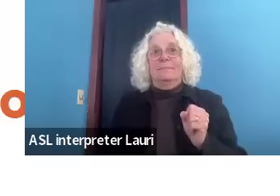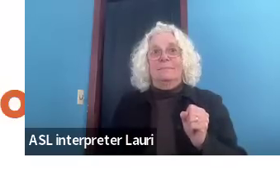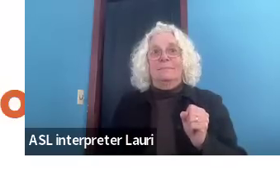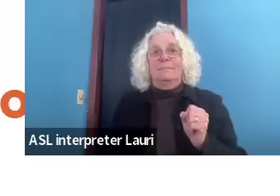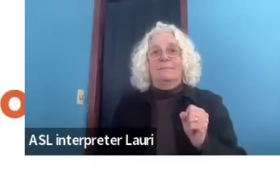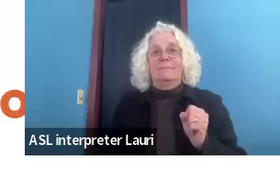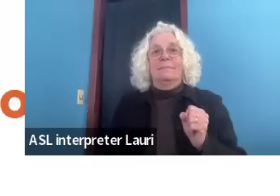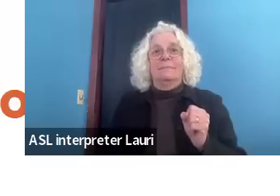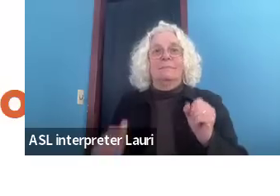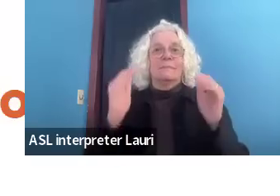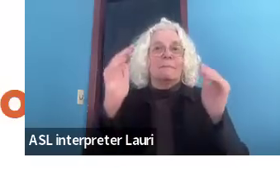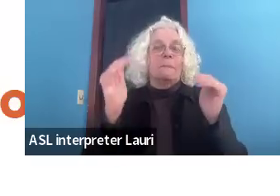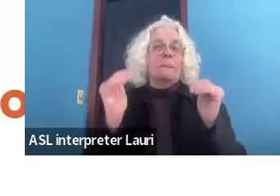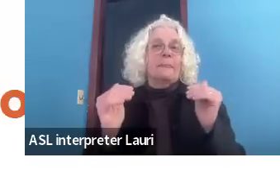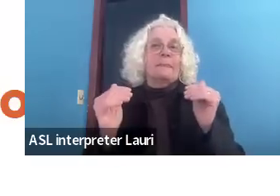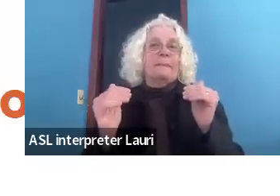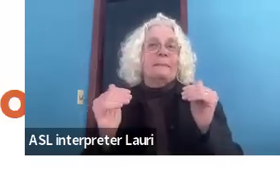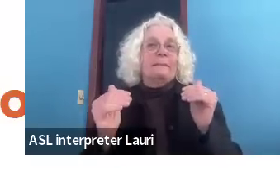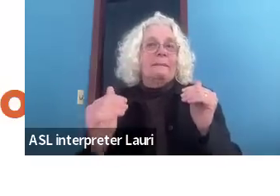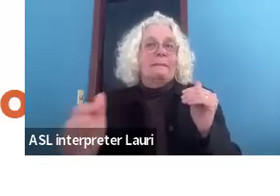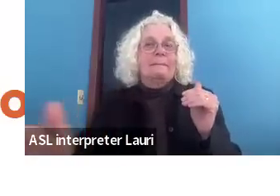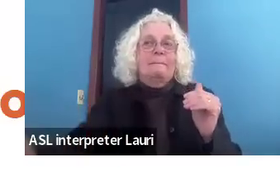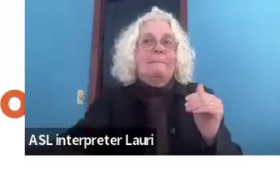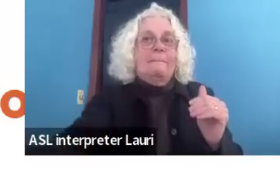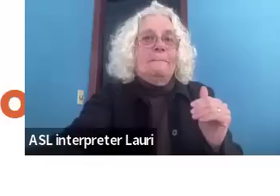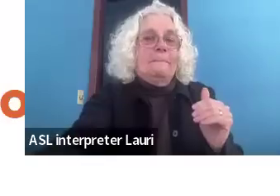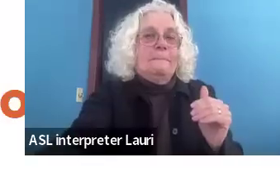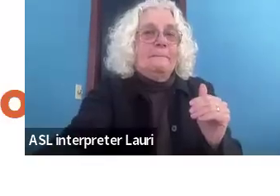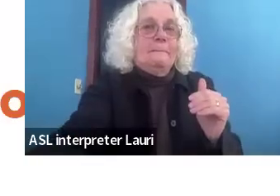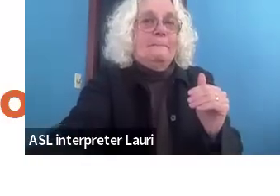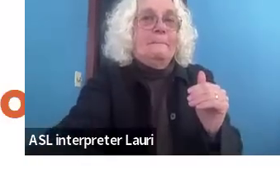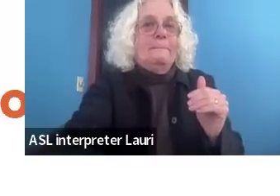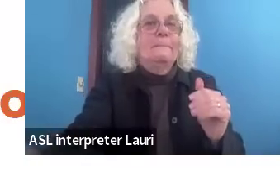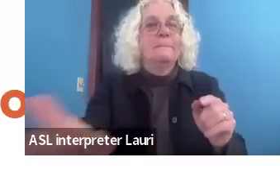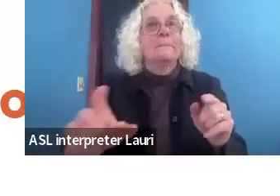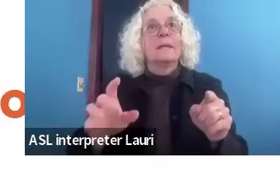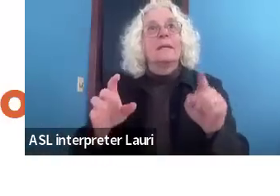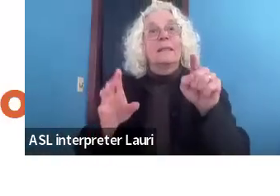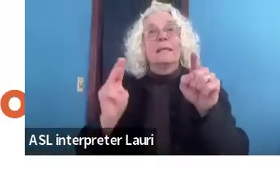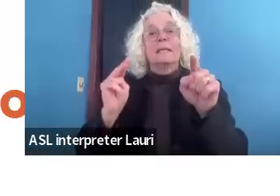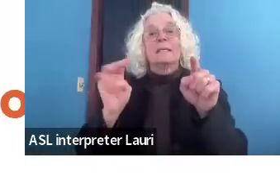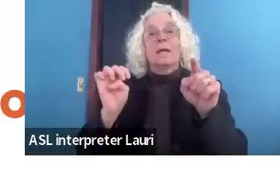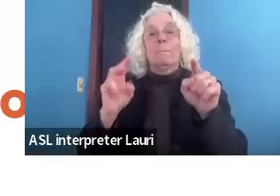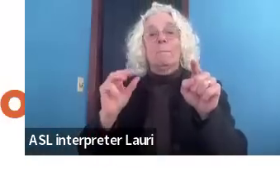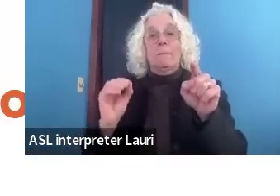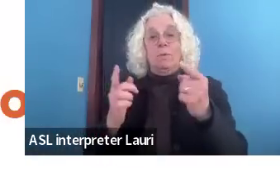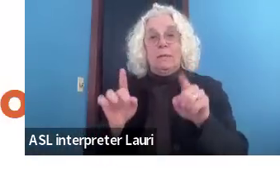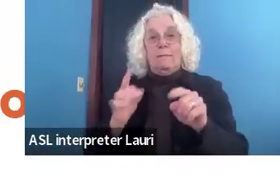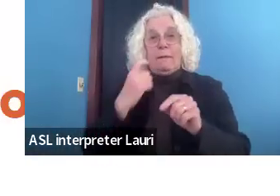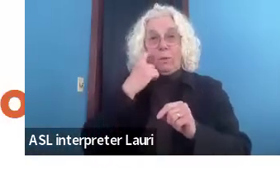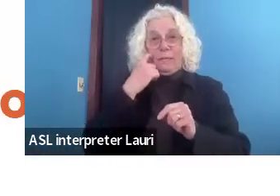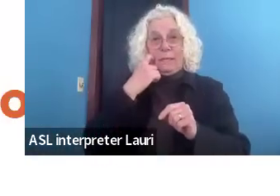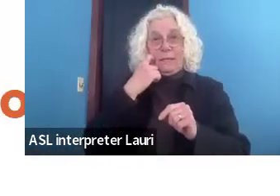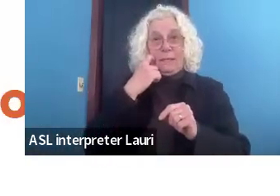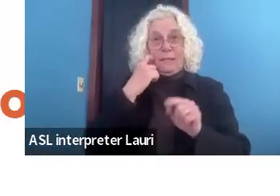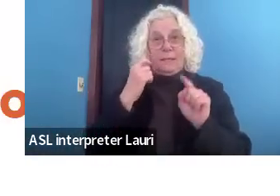The next one, so I was mentioning the memos. So there are a couple of memos that have come out in the last couple days and weeks